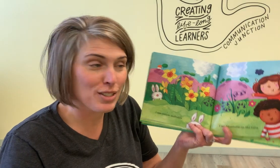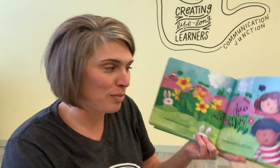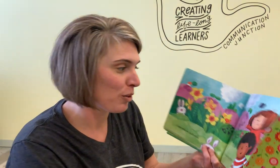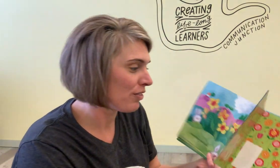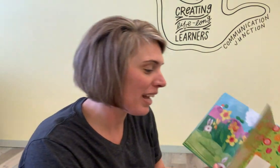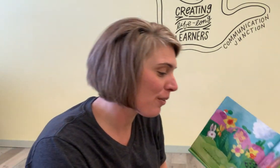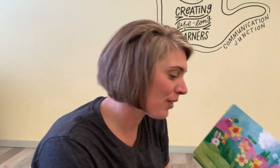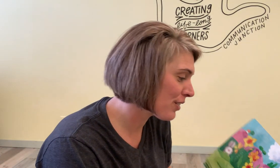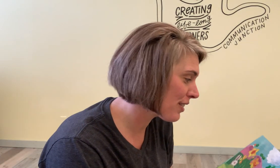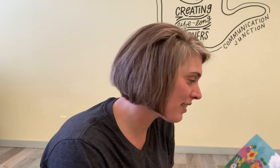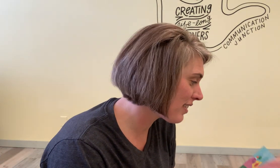with the flowers.